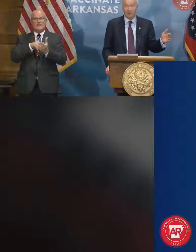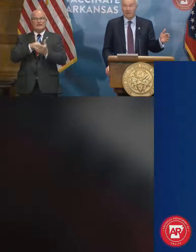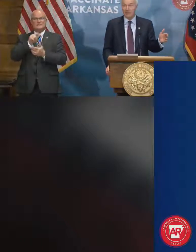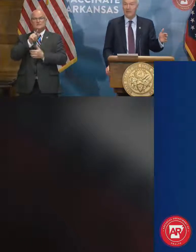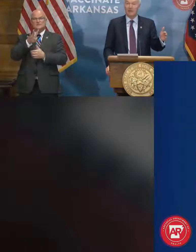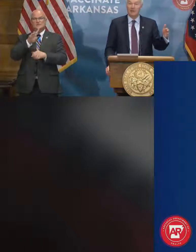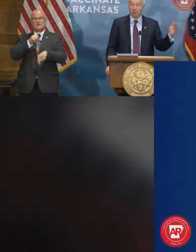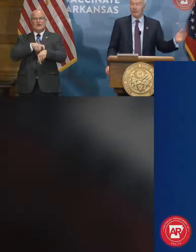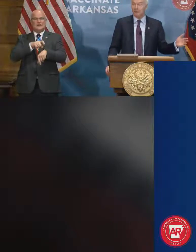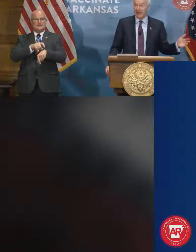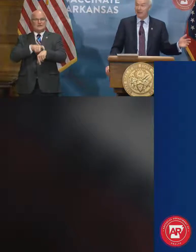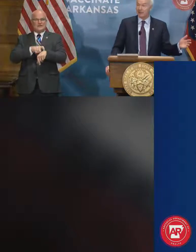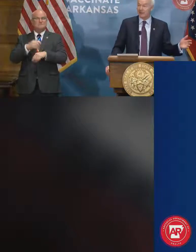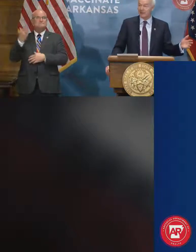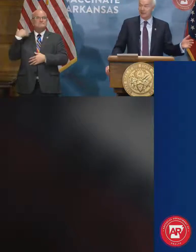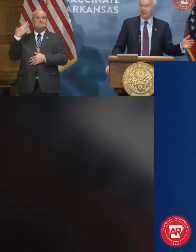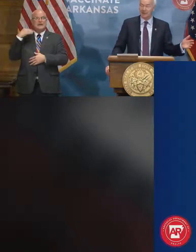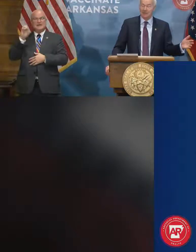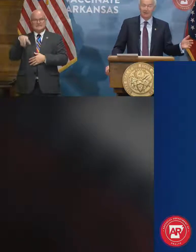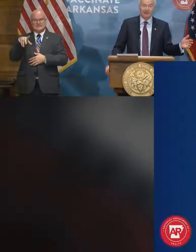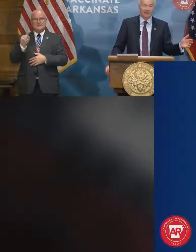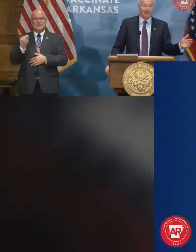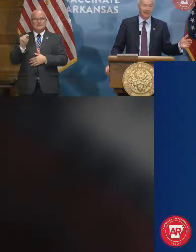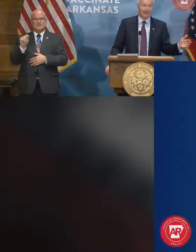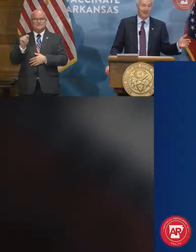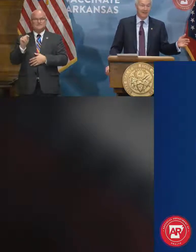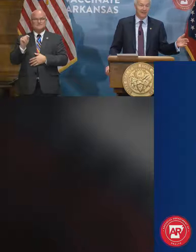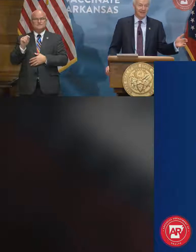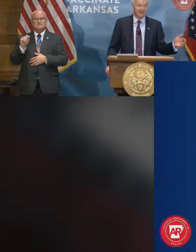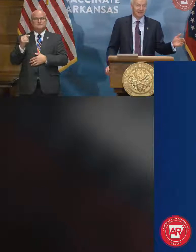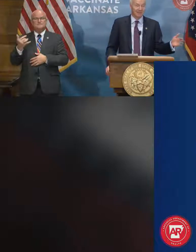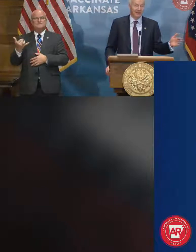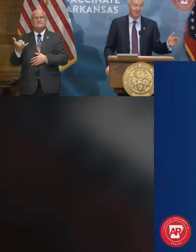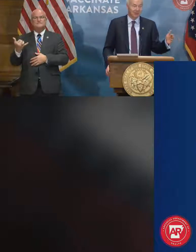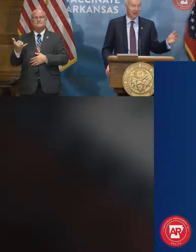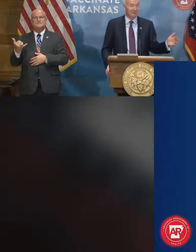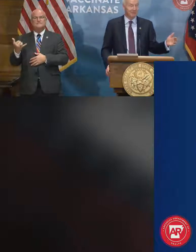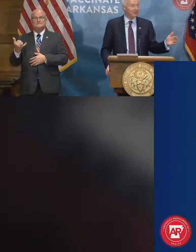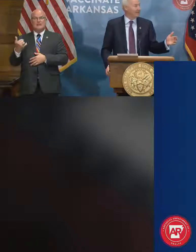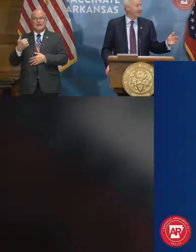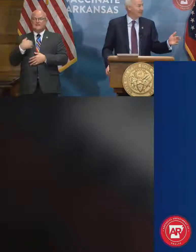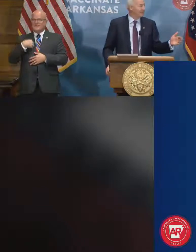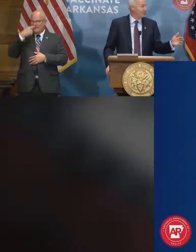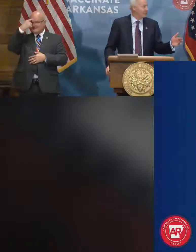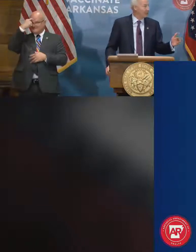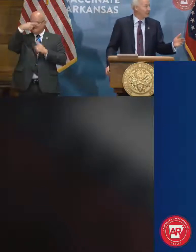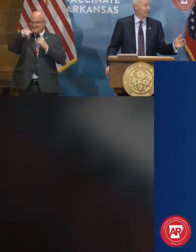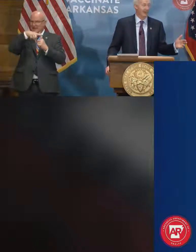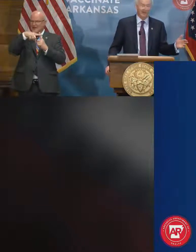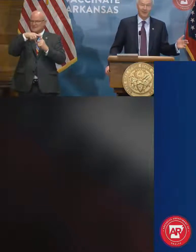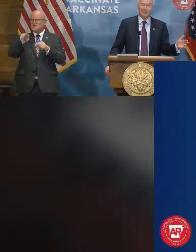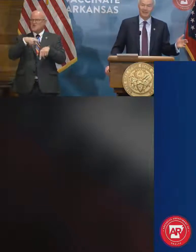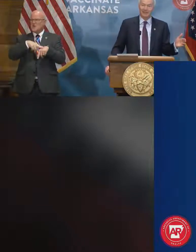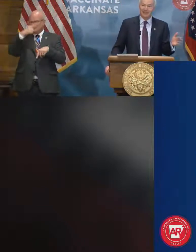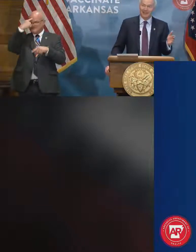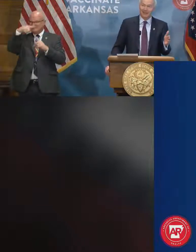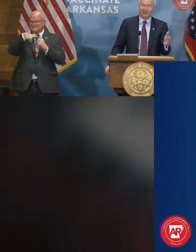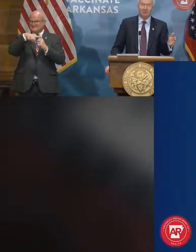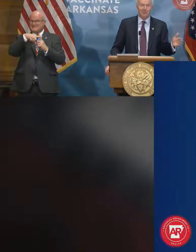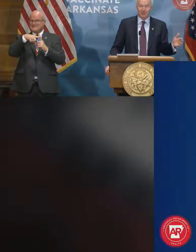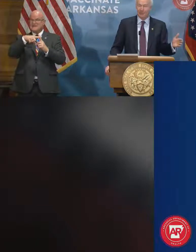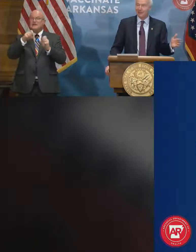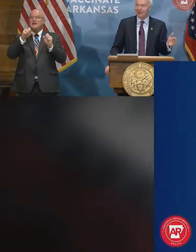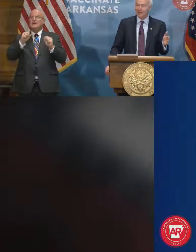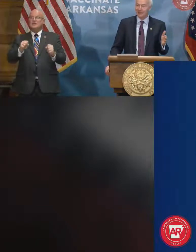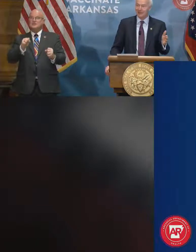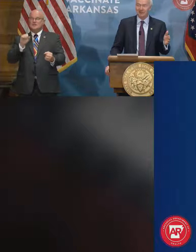24-hour period was back in September. Now, if I'm the optimist, which I usually am, that could